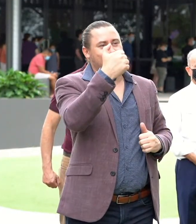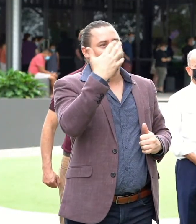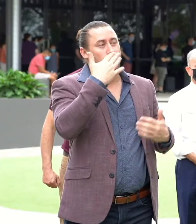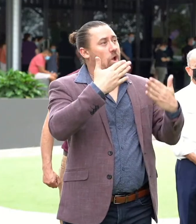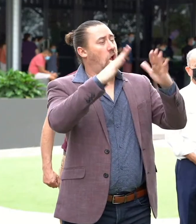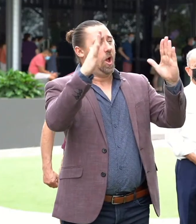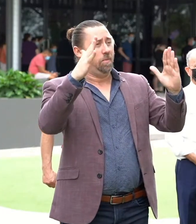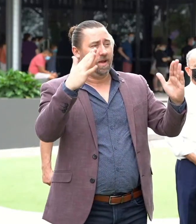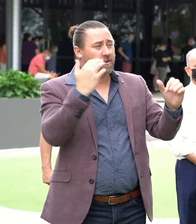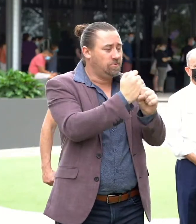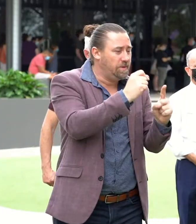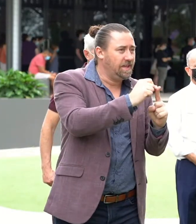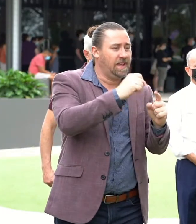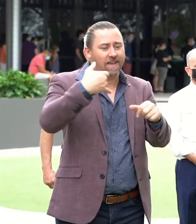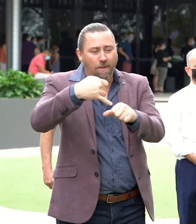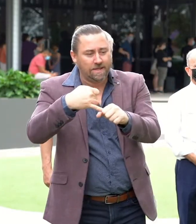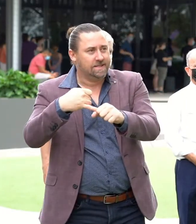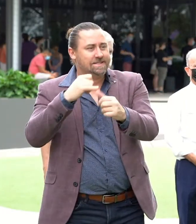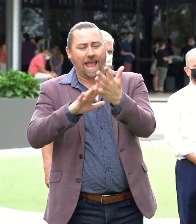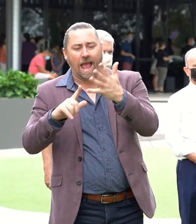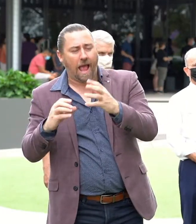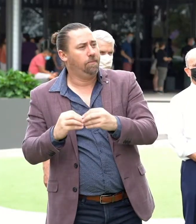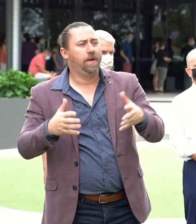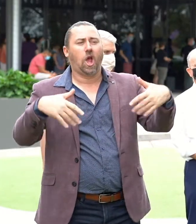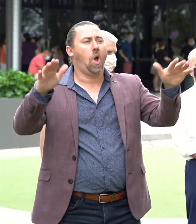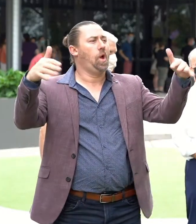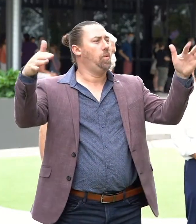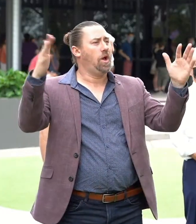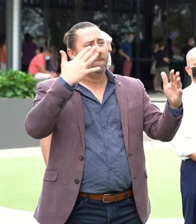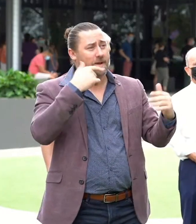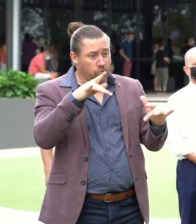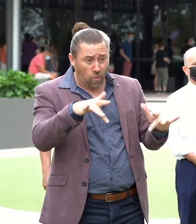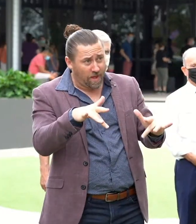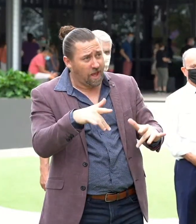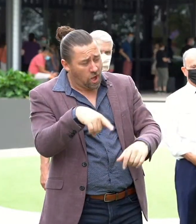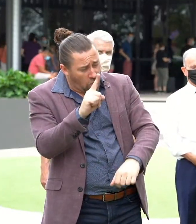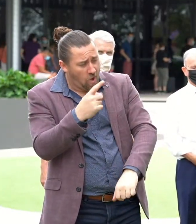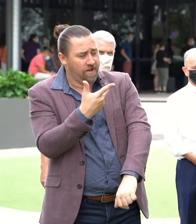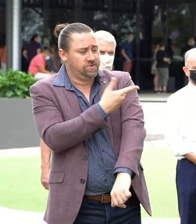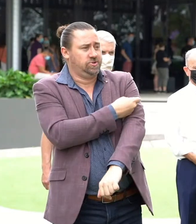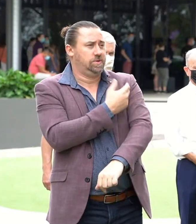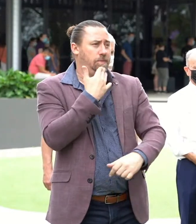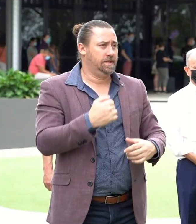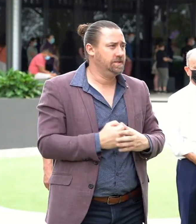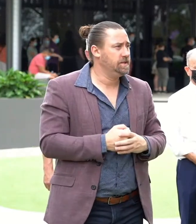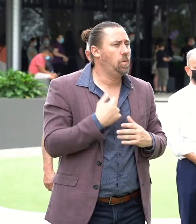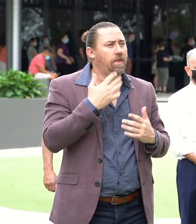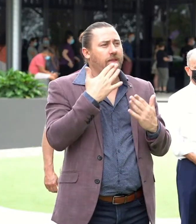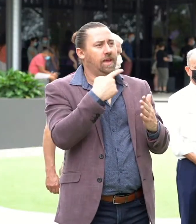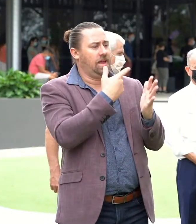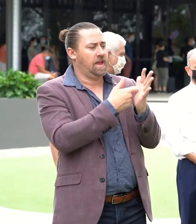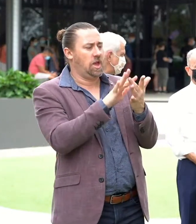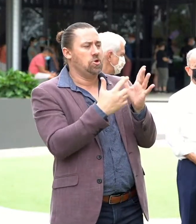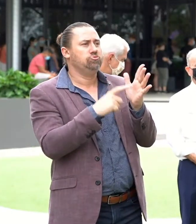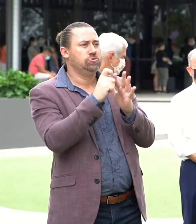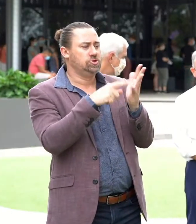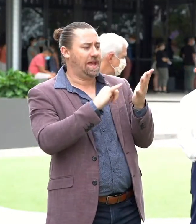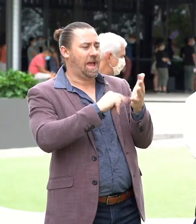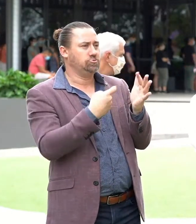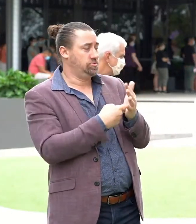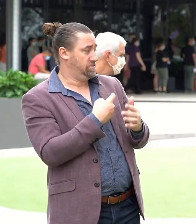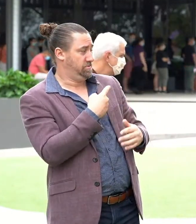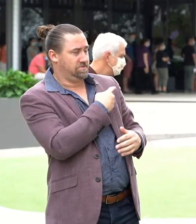clinics are open as well. Please, if you haven't been vaccinated, come out and get the jab. Can I thank Executive Principal Richard Usher for